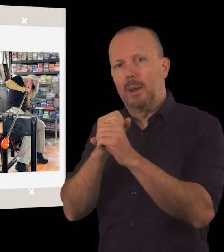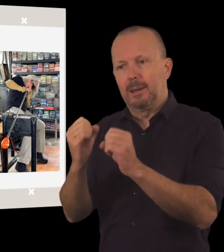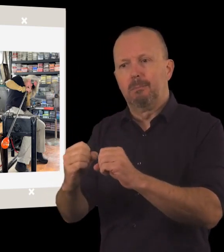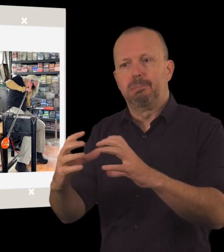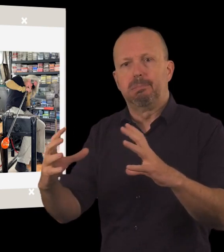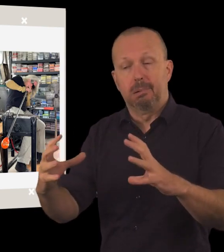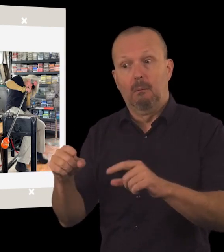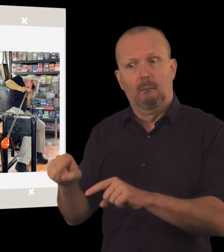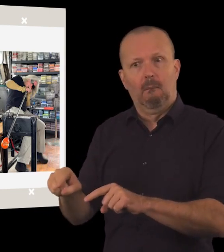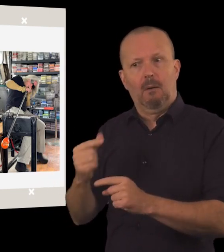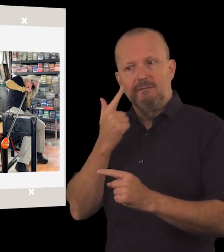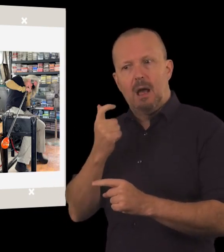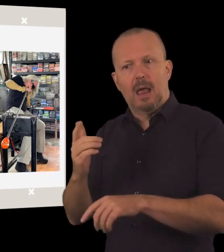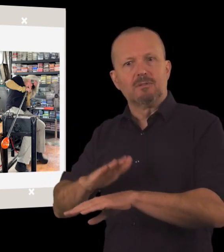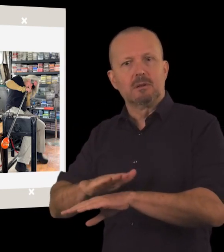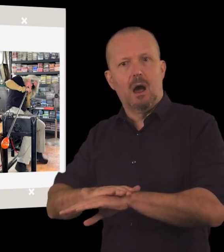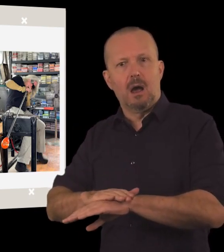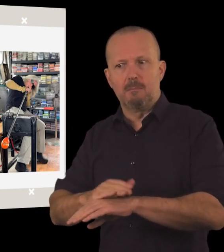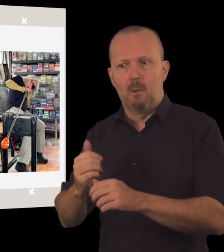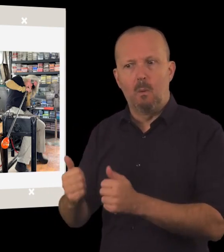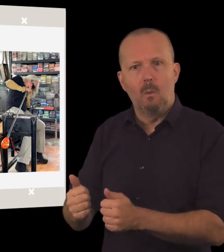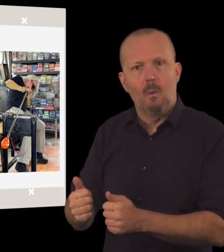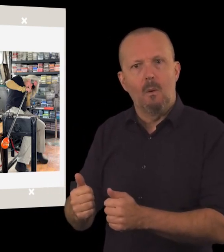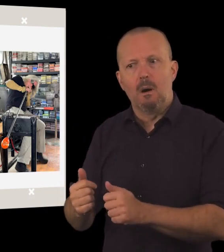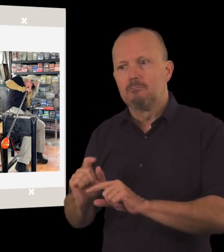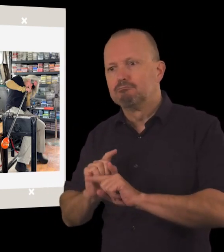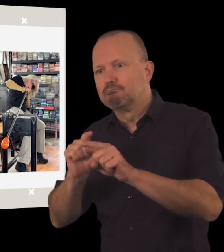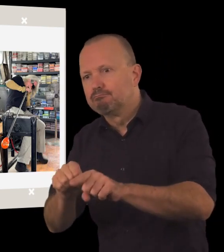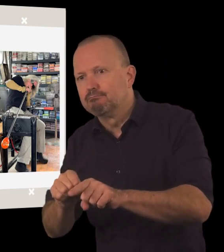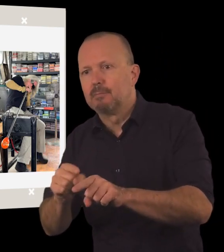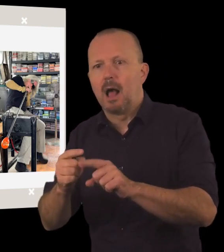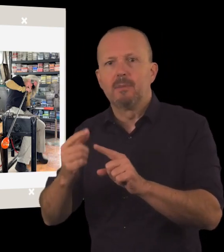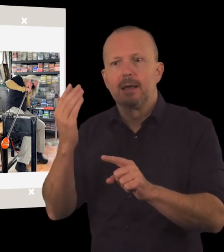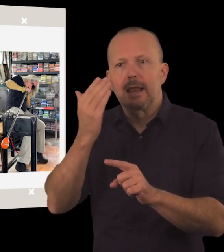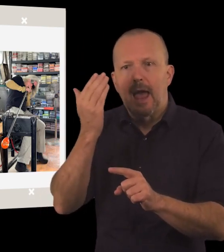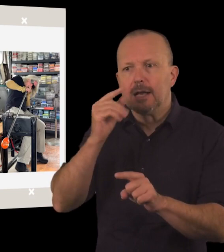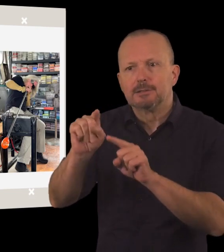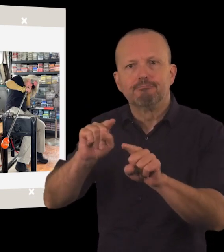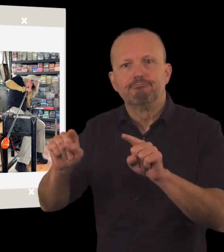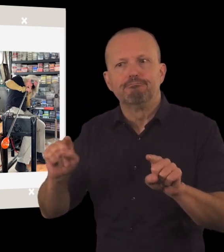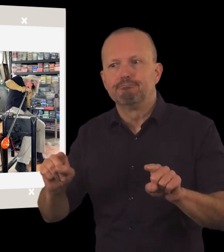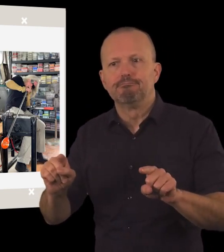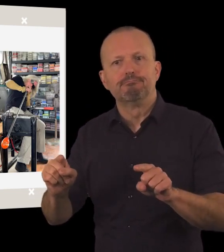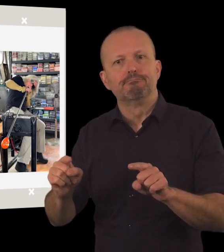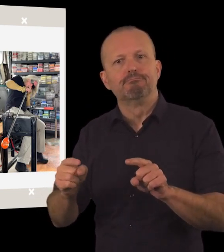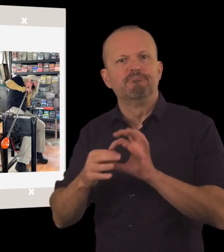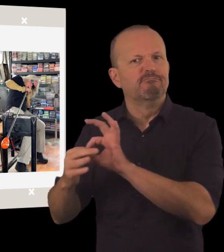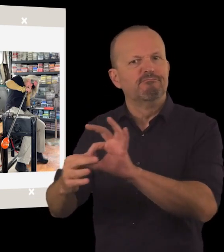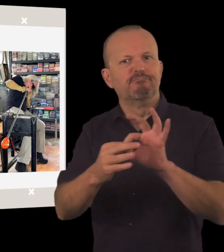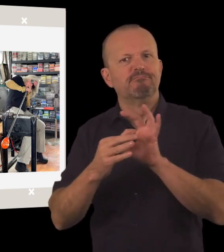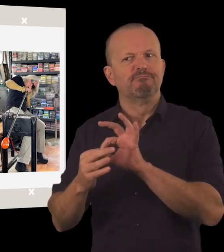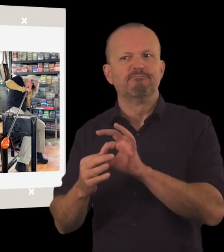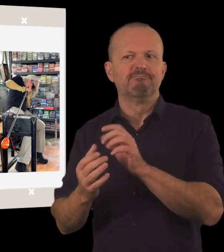ideas, brought about by the practice or conversations while she made glass. She has returned to the